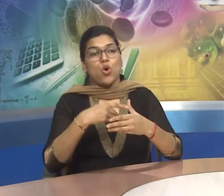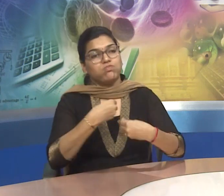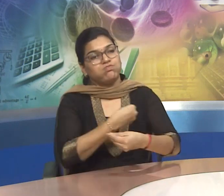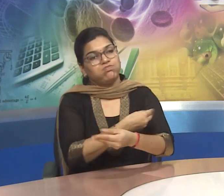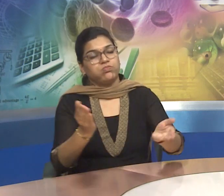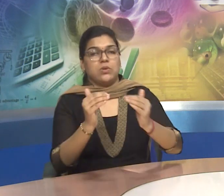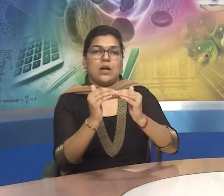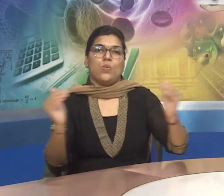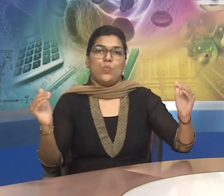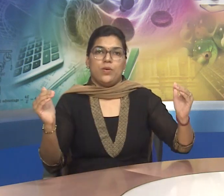the public employment.